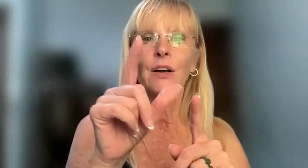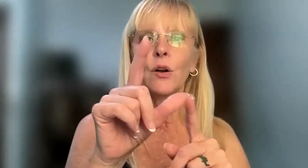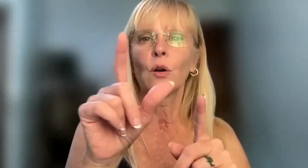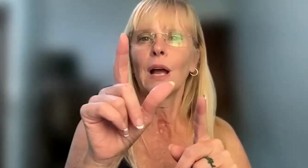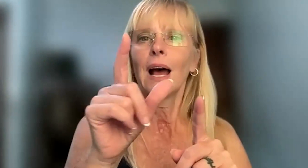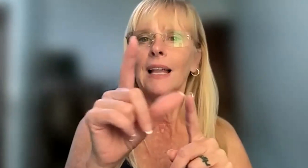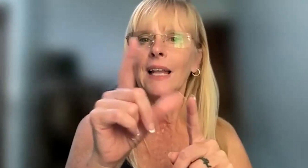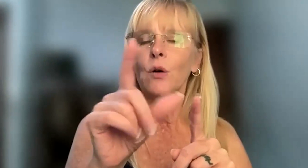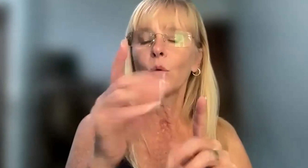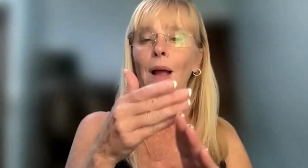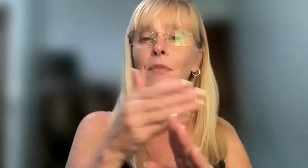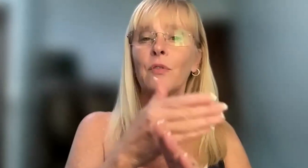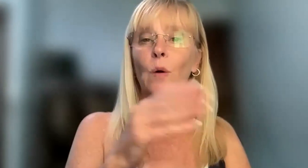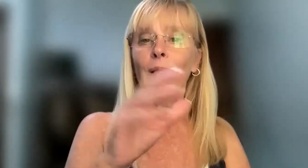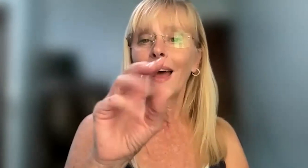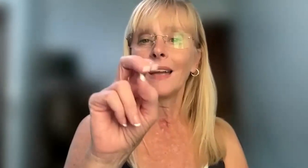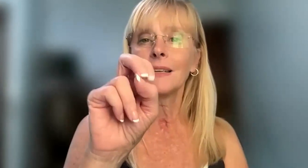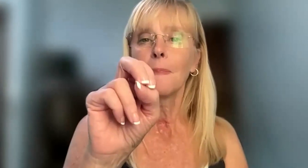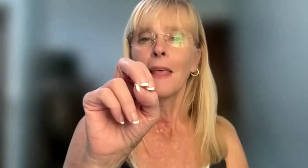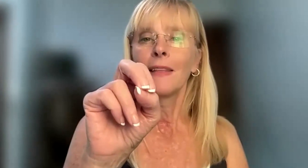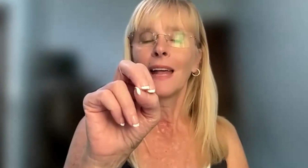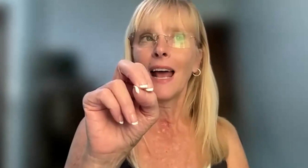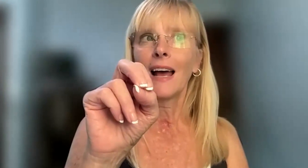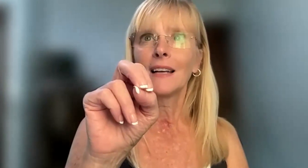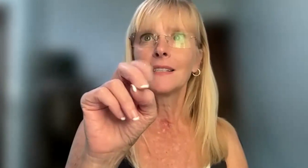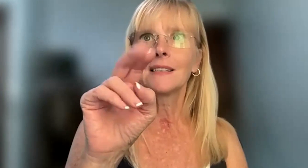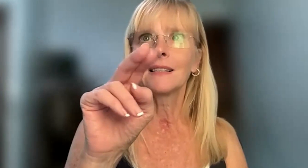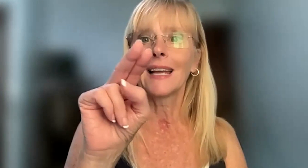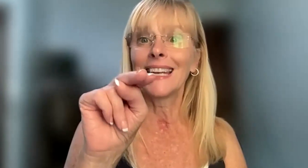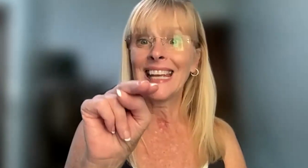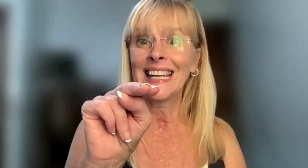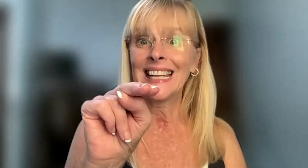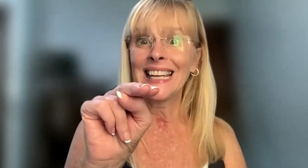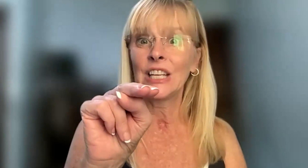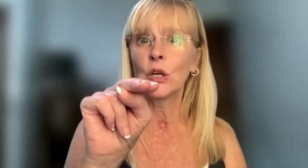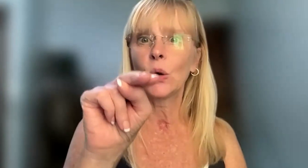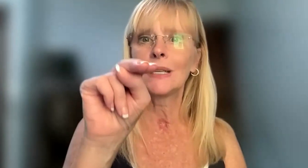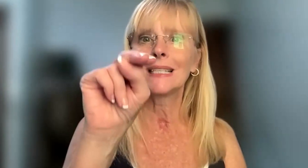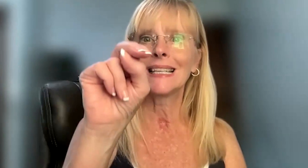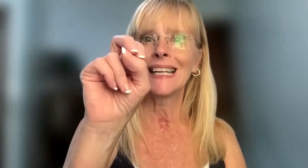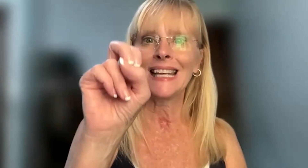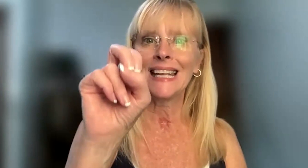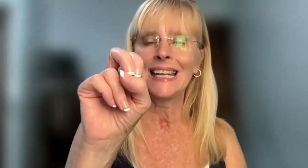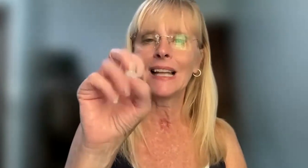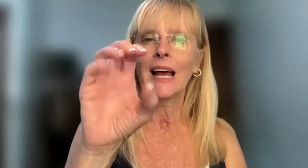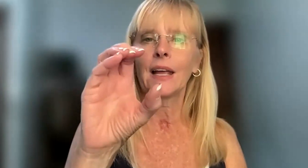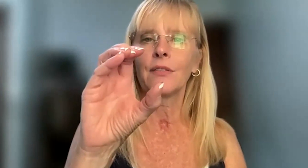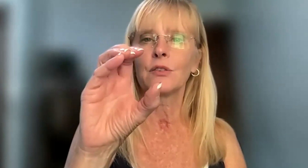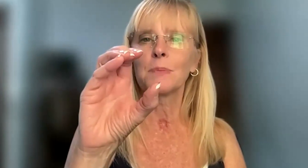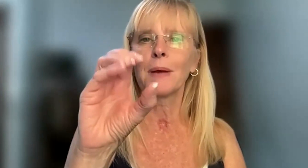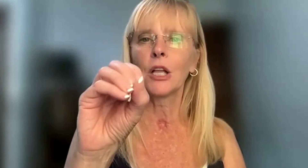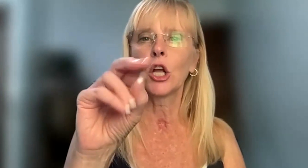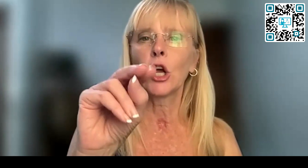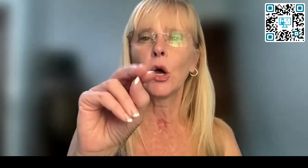letter right before that has like an N, and you go into E, like if you're spelling